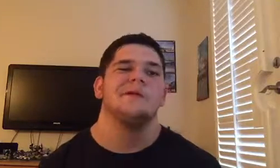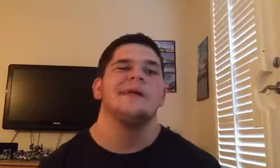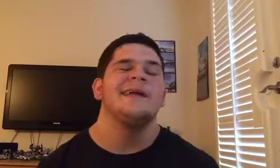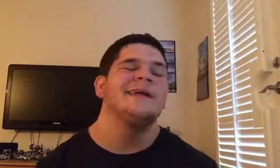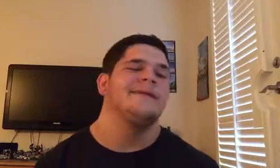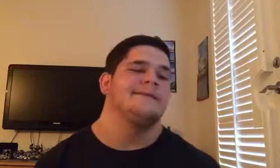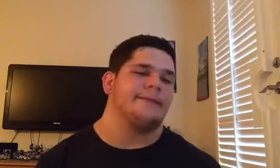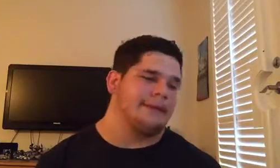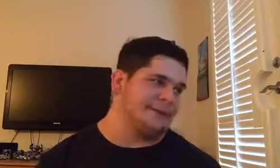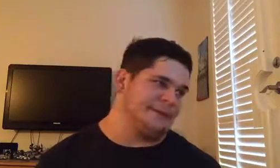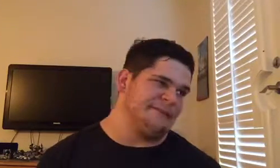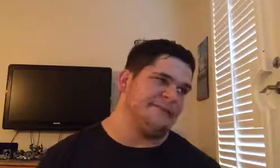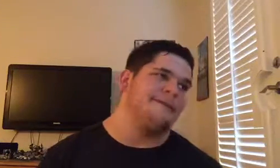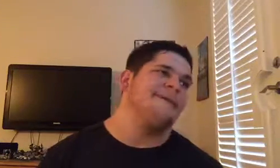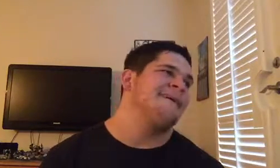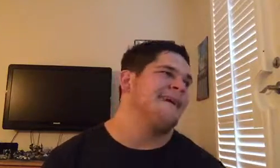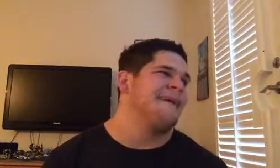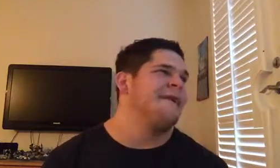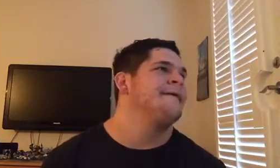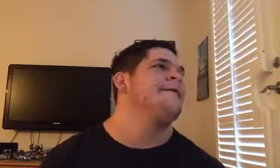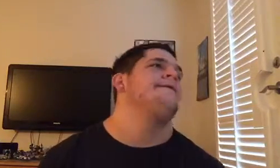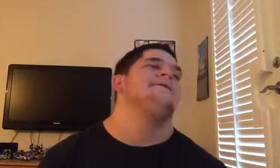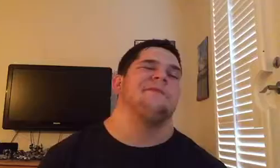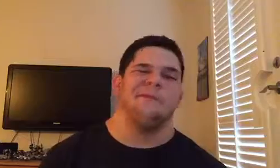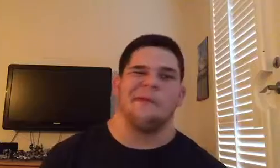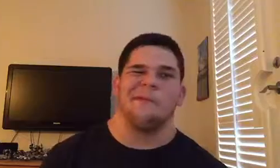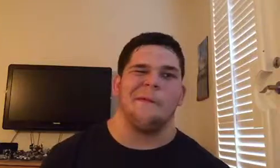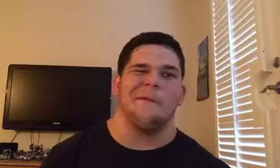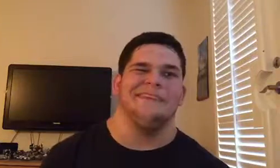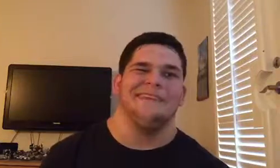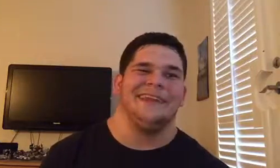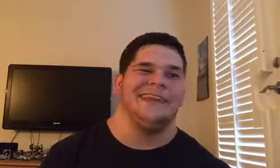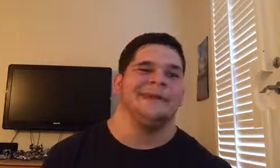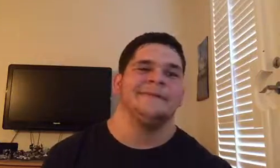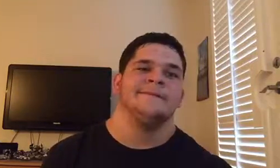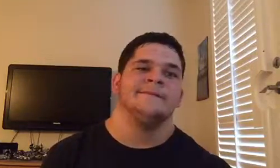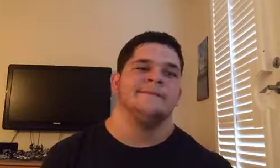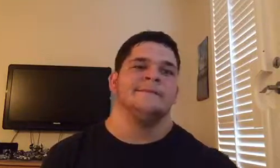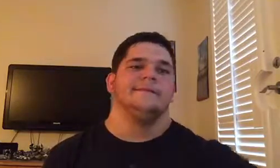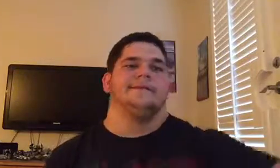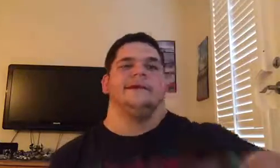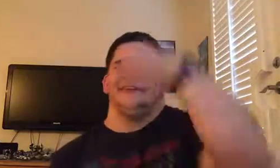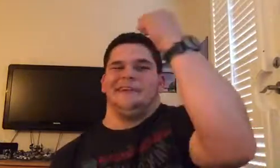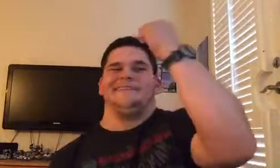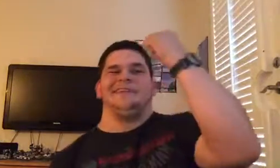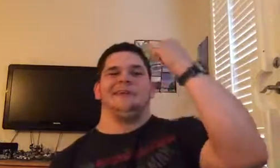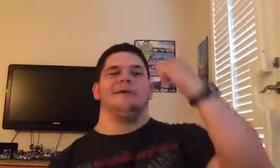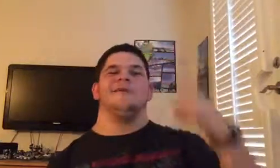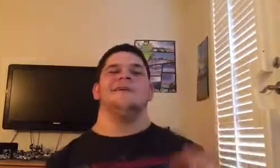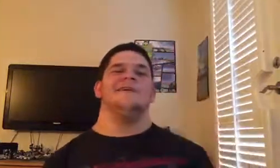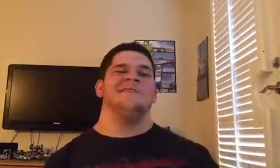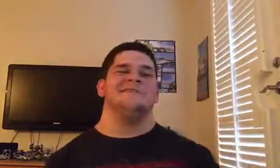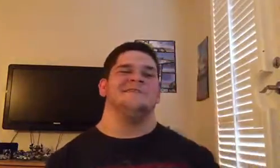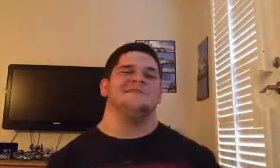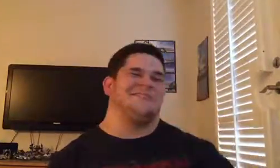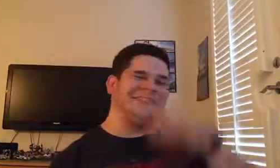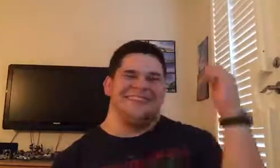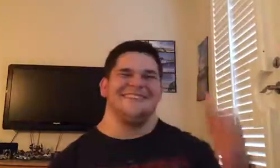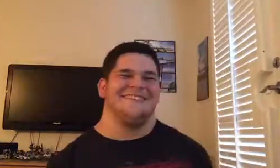free him from some debris, that's a thing, and like, when you pick him up, he would say like, it's Excelsior, to believe it,